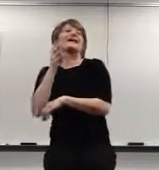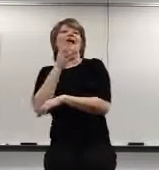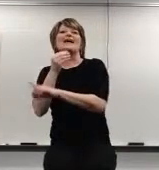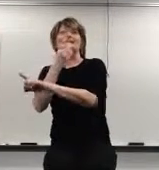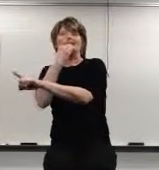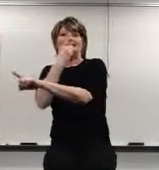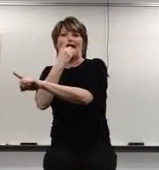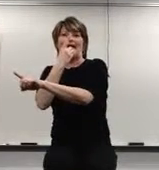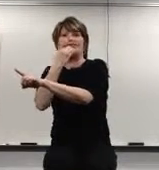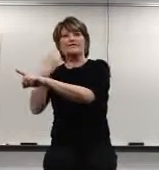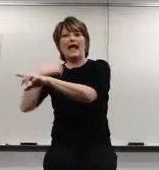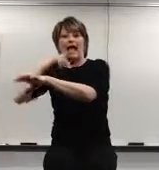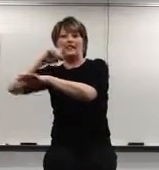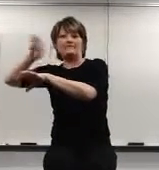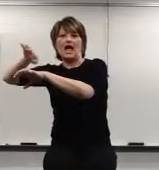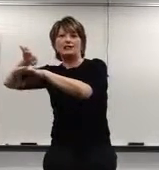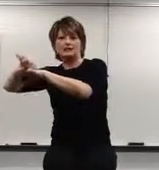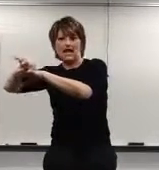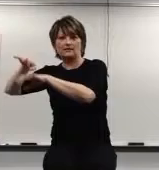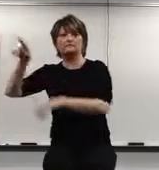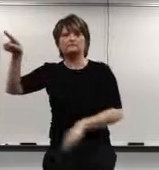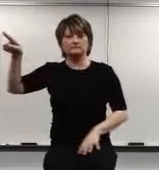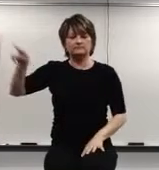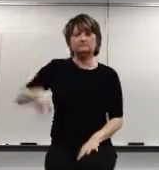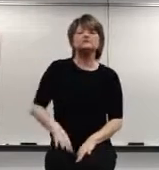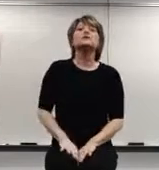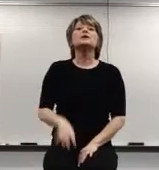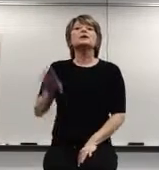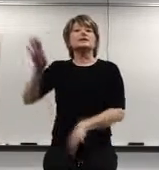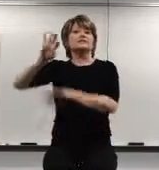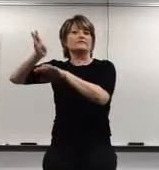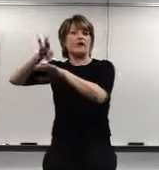guy, and Dave, he had a fiance.